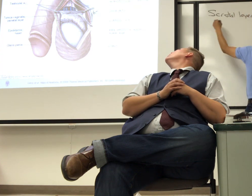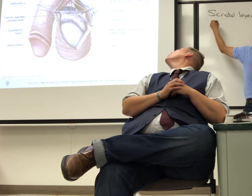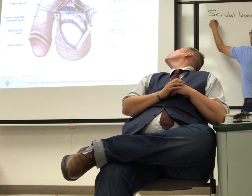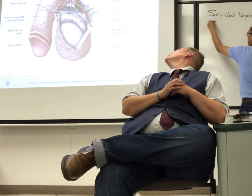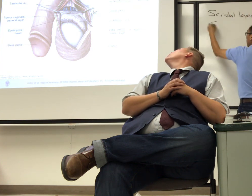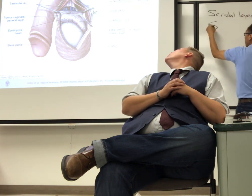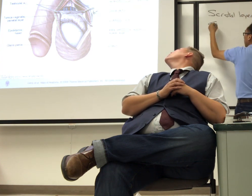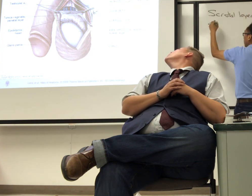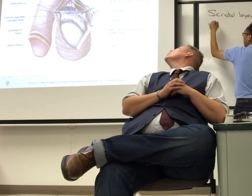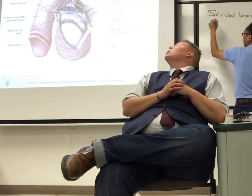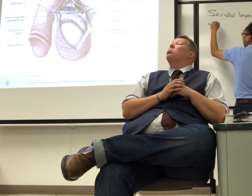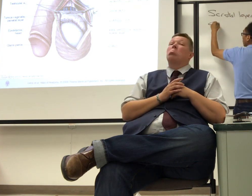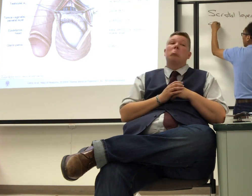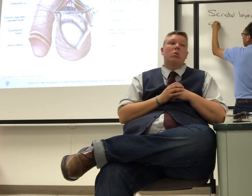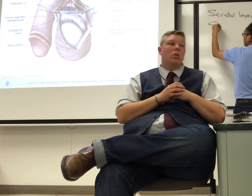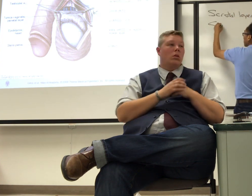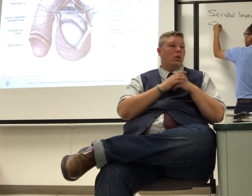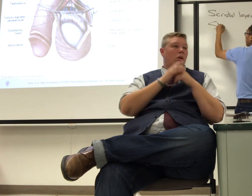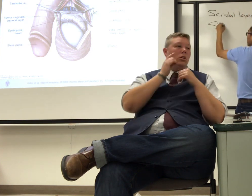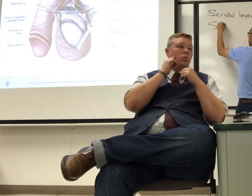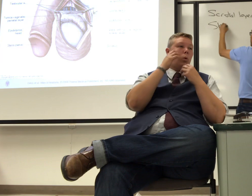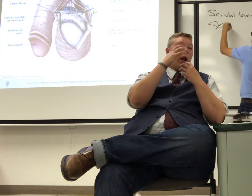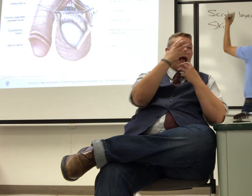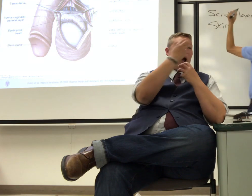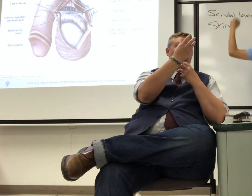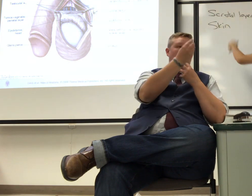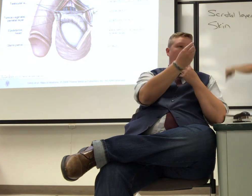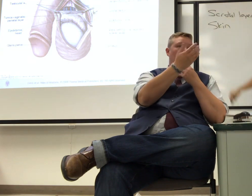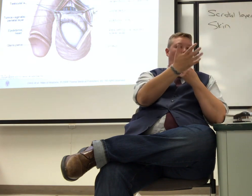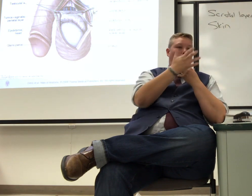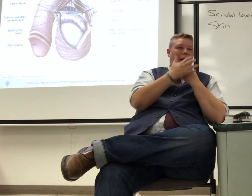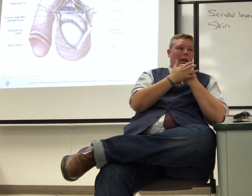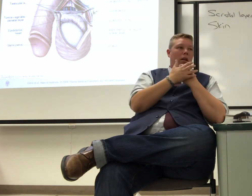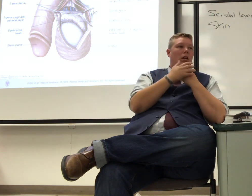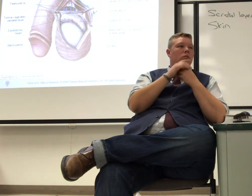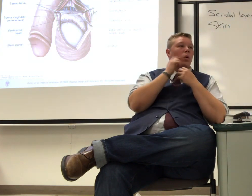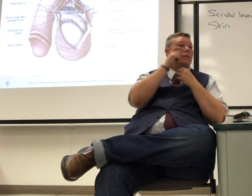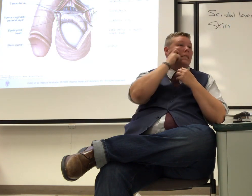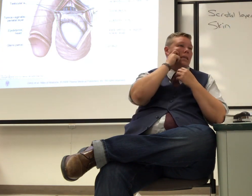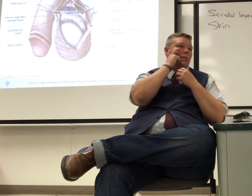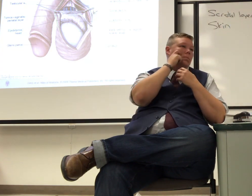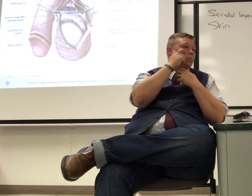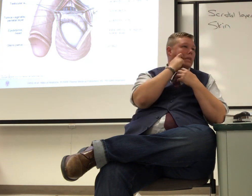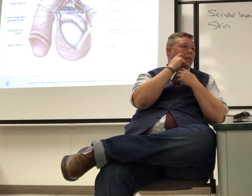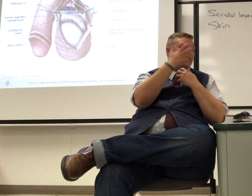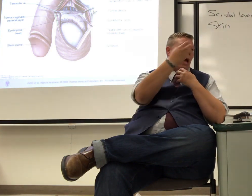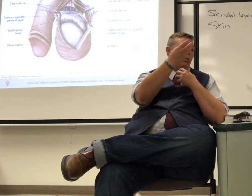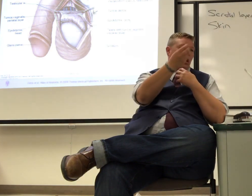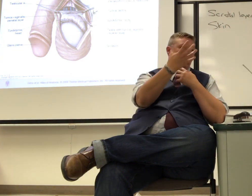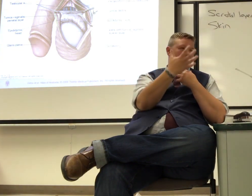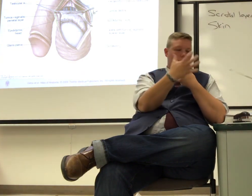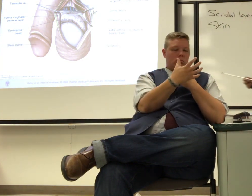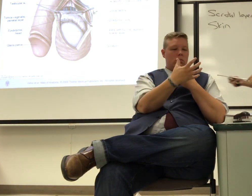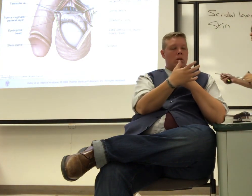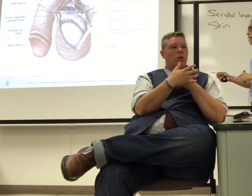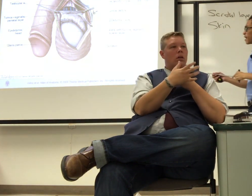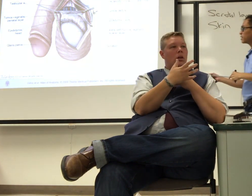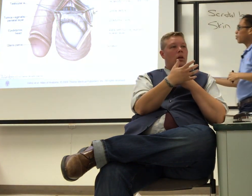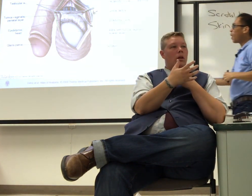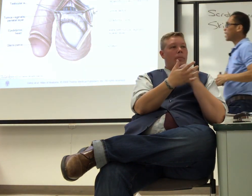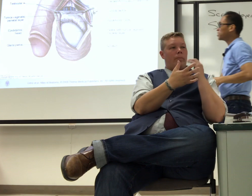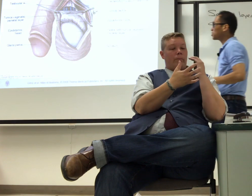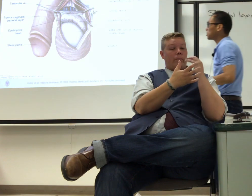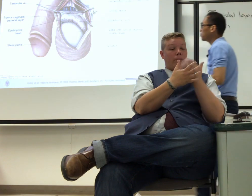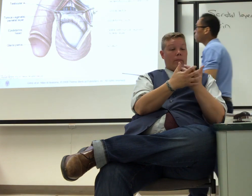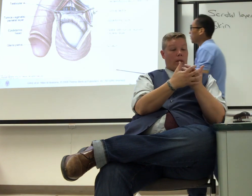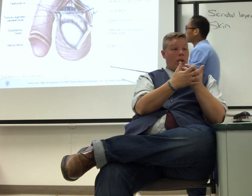scrotal layers. Just go from outer to inner, skin. That's the outermost one. The skin of the scrotum. Now, deep to that